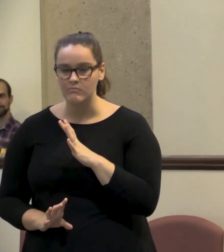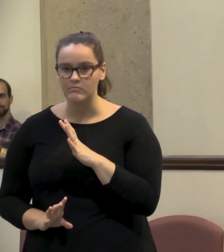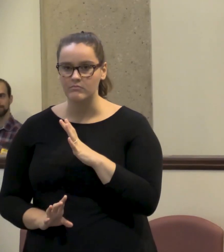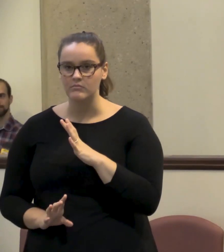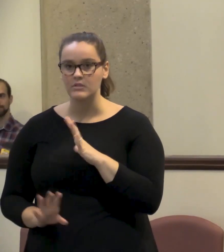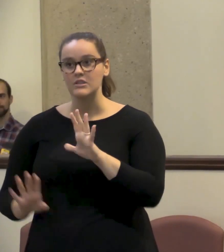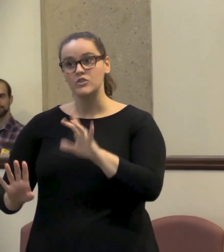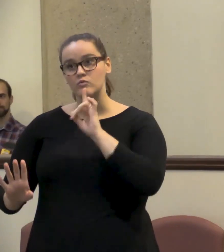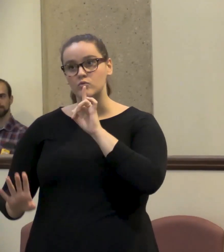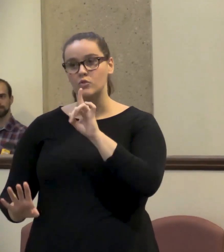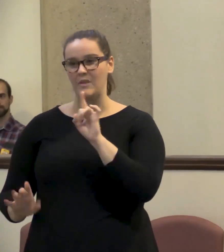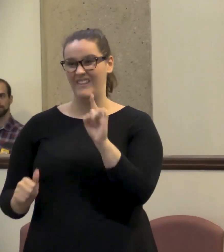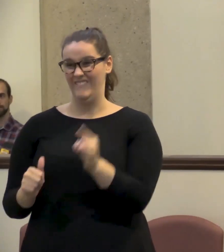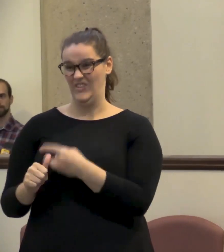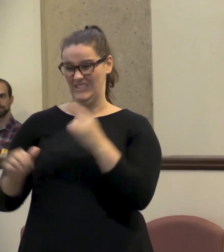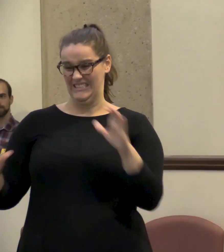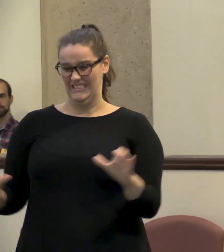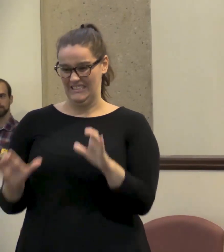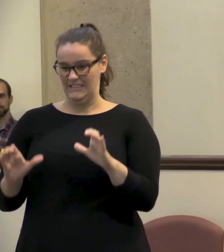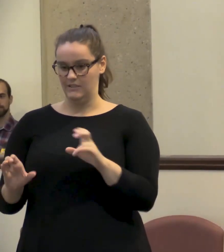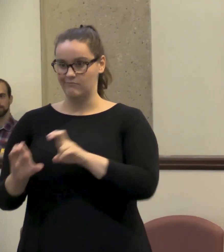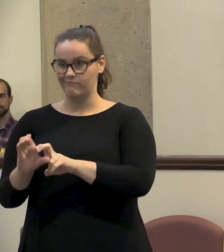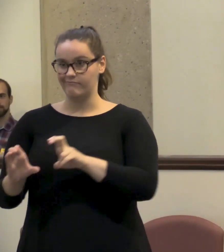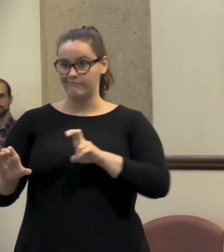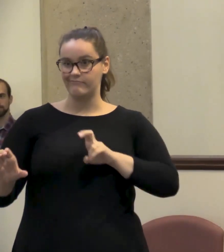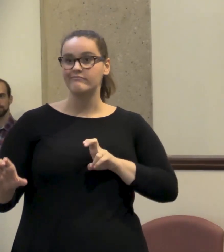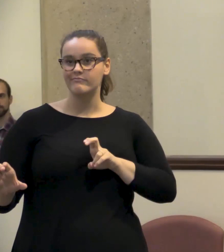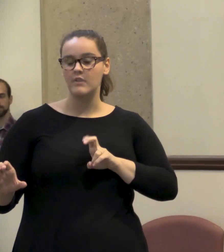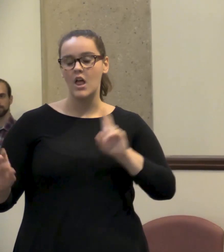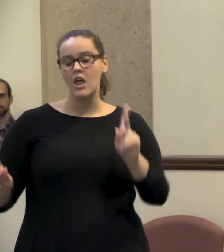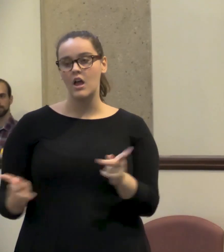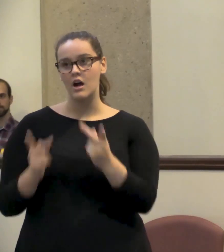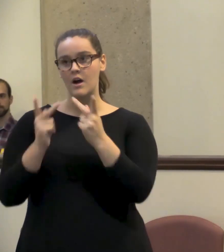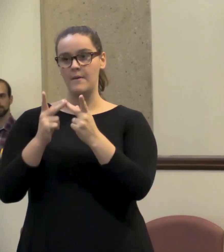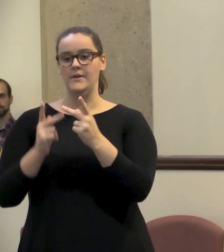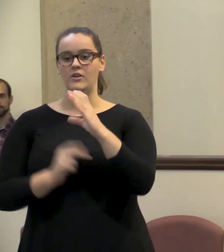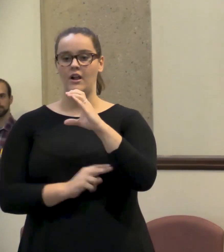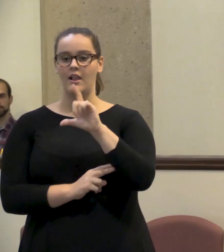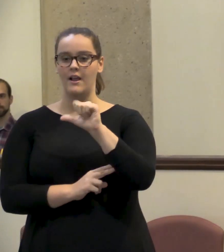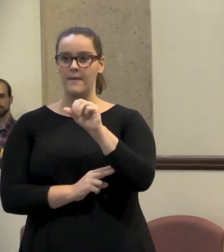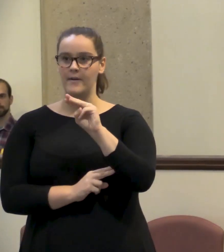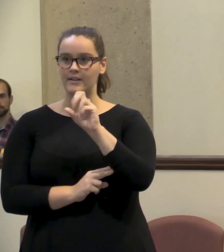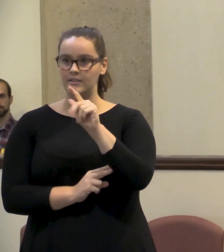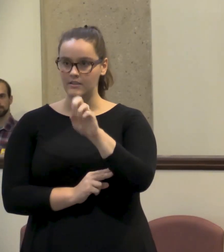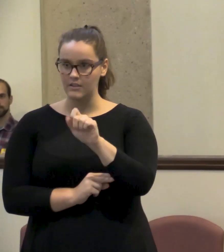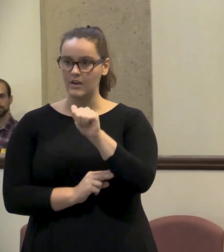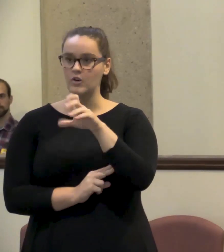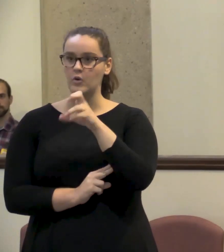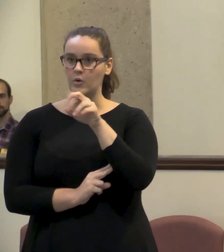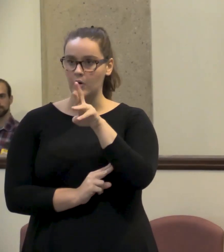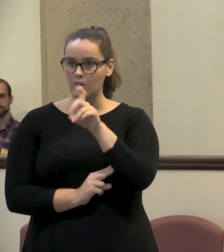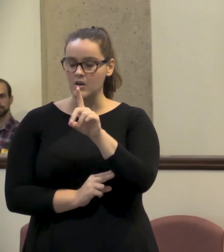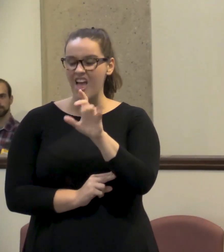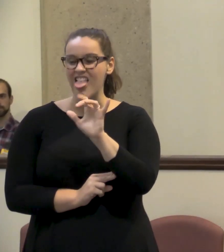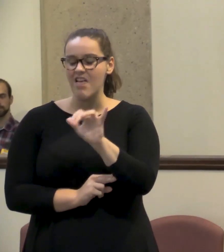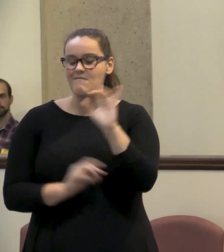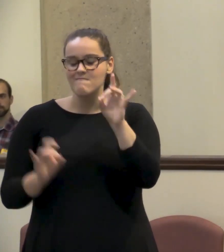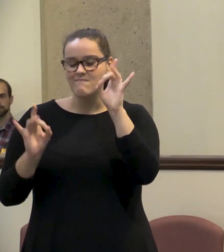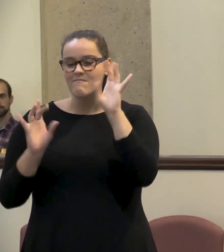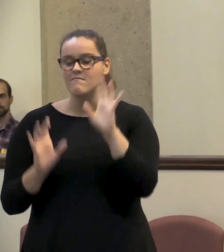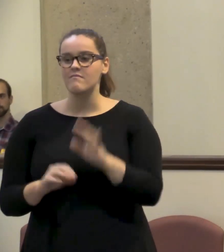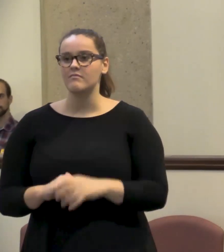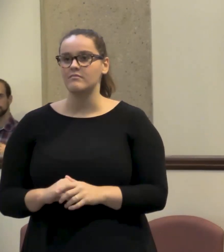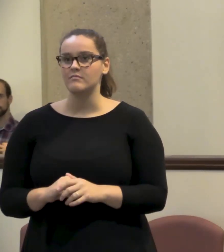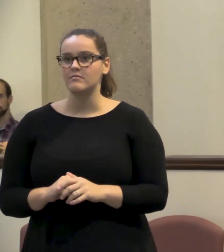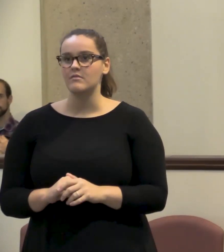the very first things the president did was to pull us out of the Paris Climate Accord. which was an absolute catastrophe that made